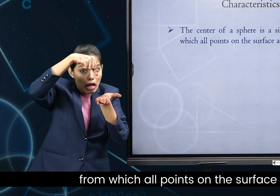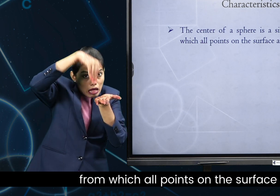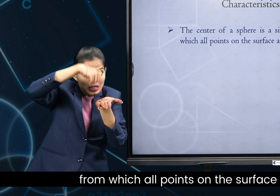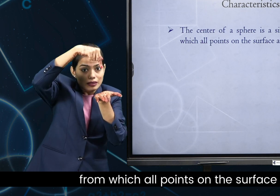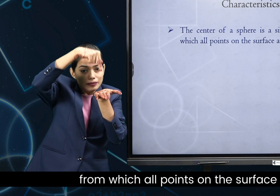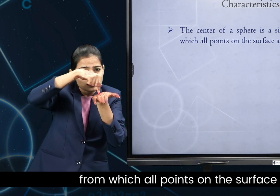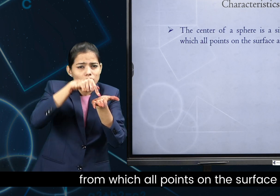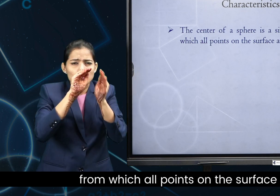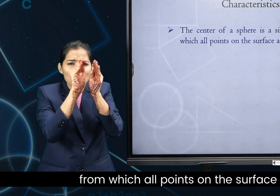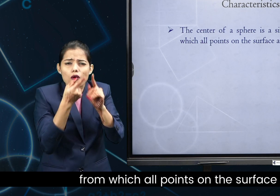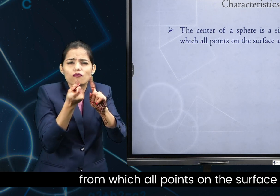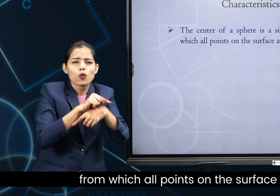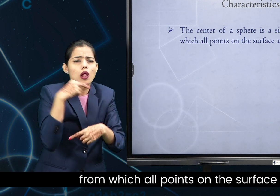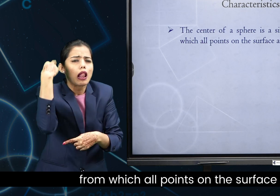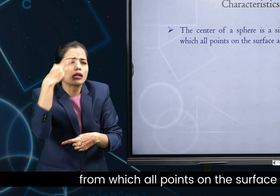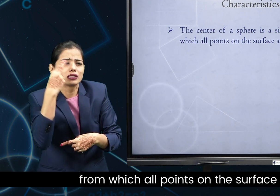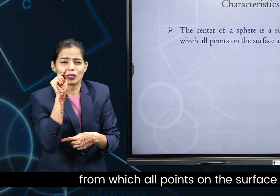points on the surface are equidistant.